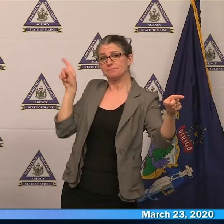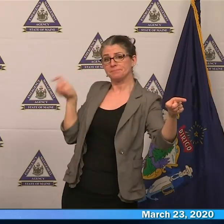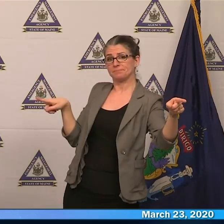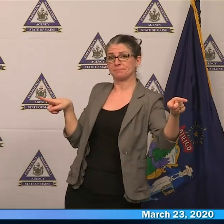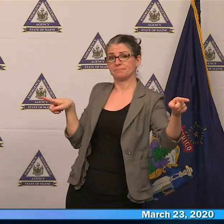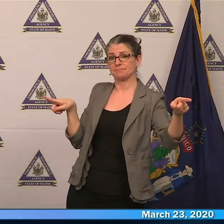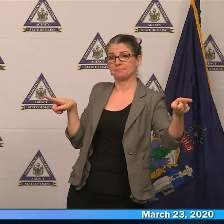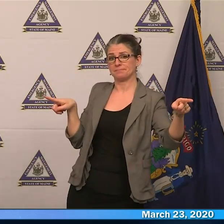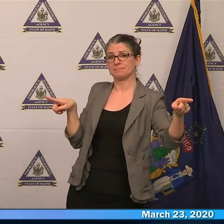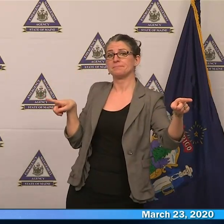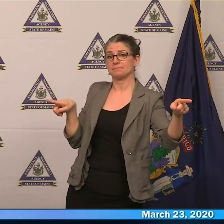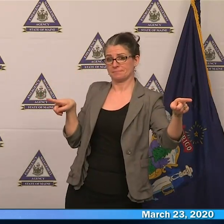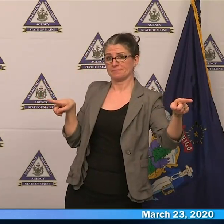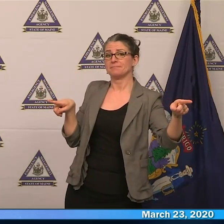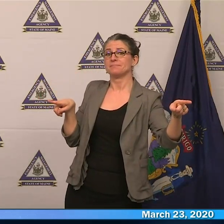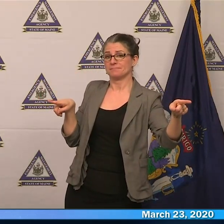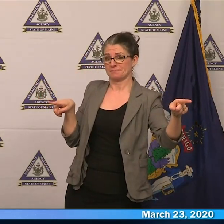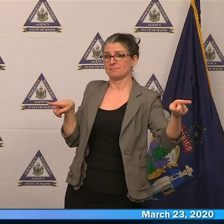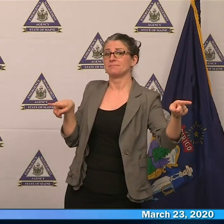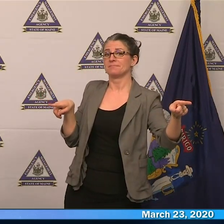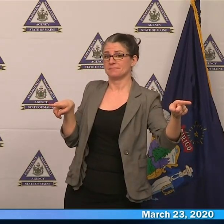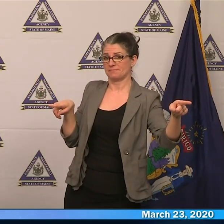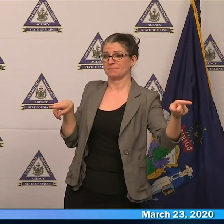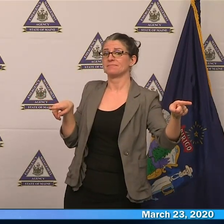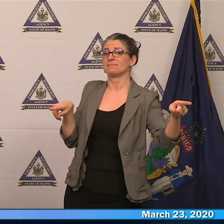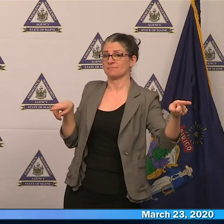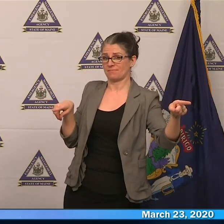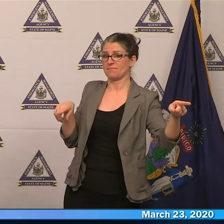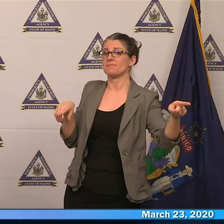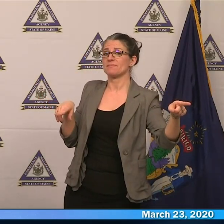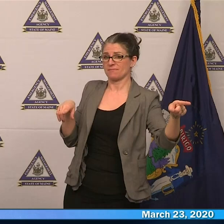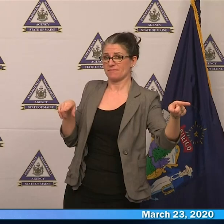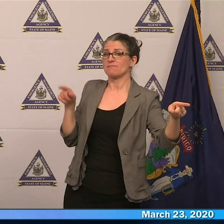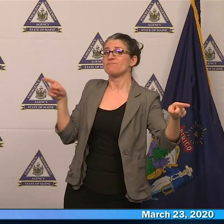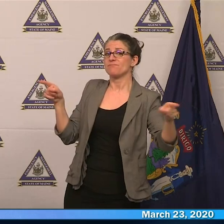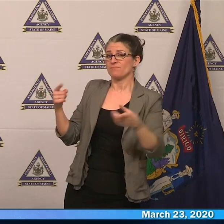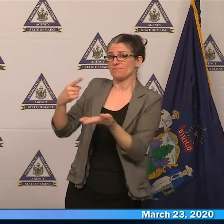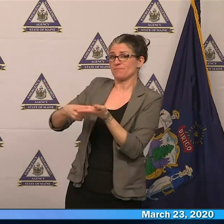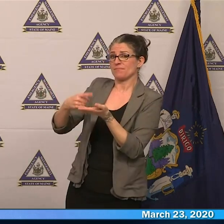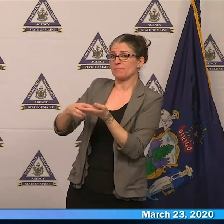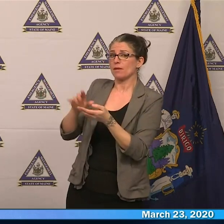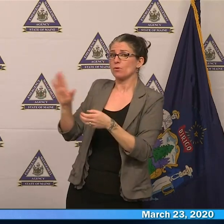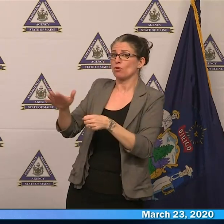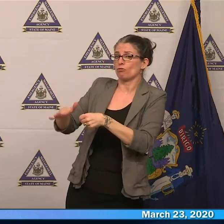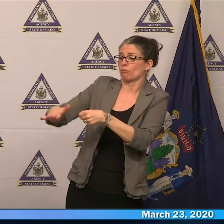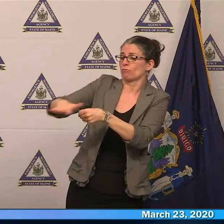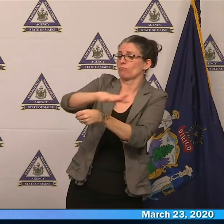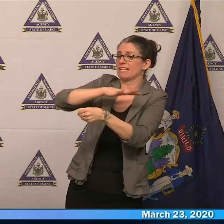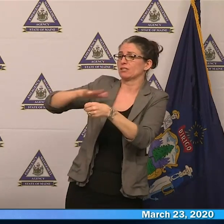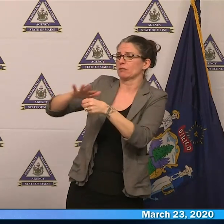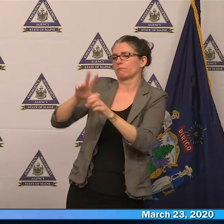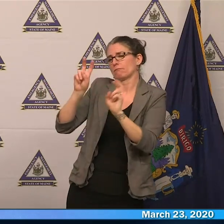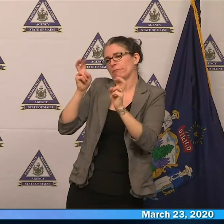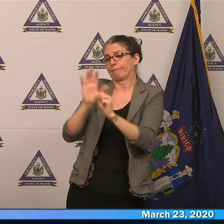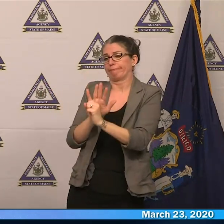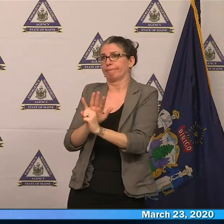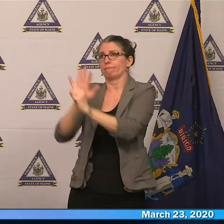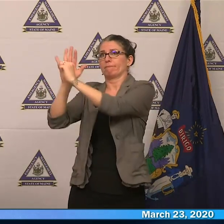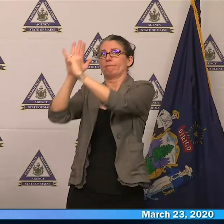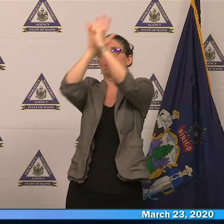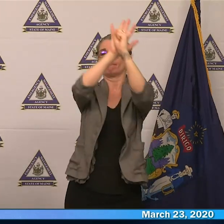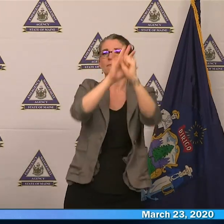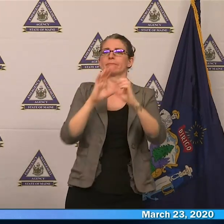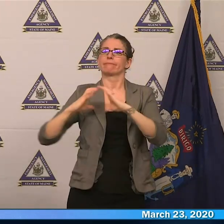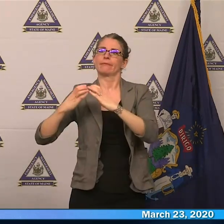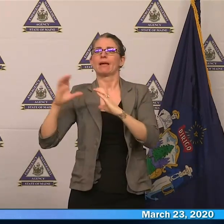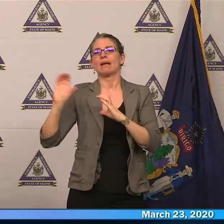regional type shutdown of an area. Is there anything, any planning ahead on that type of thing? So regional, you mean within the state? Right. Or, so let's